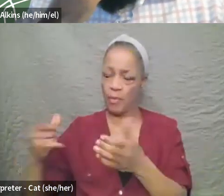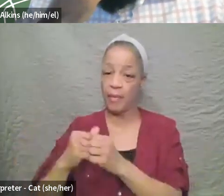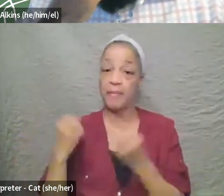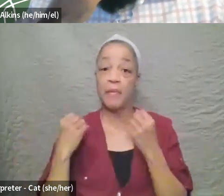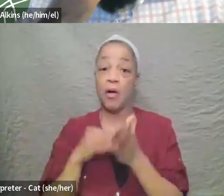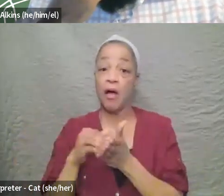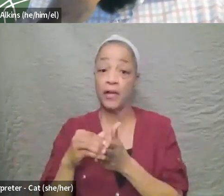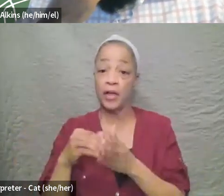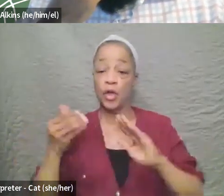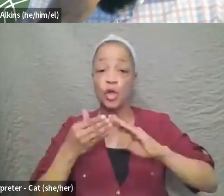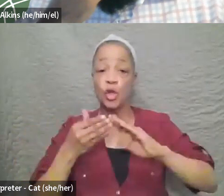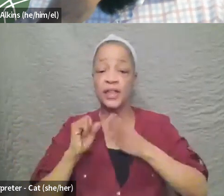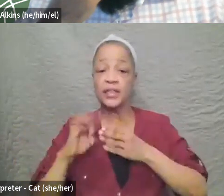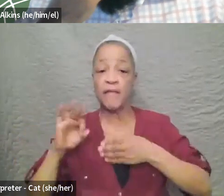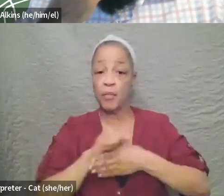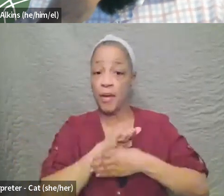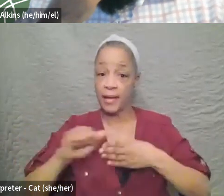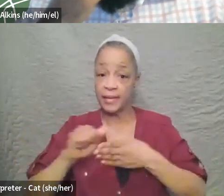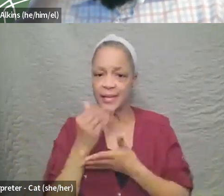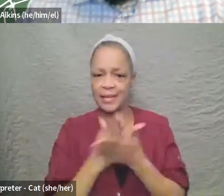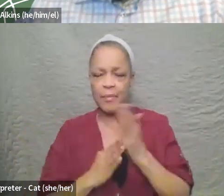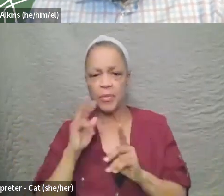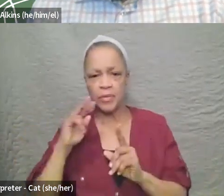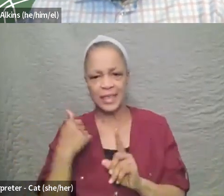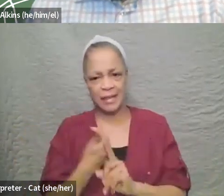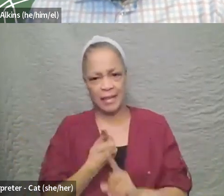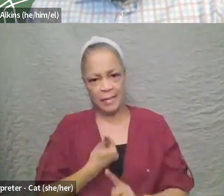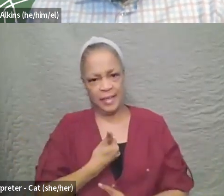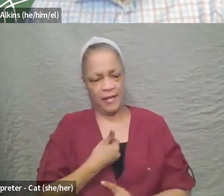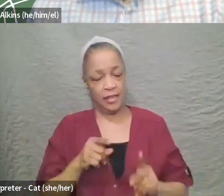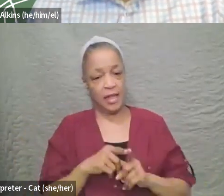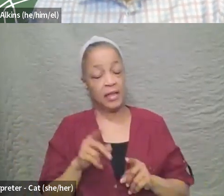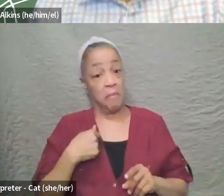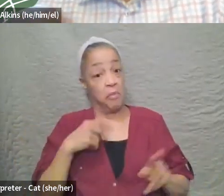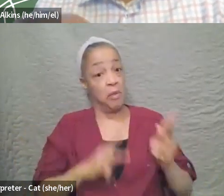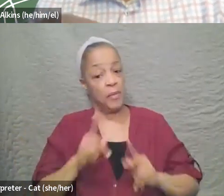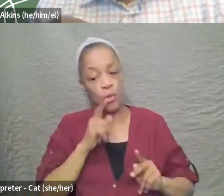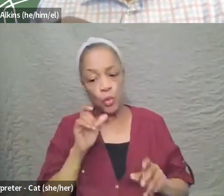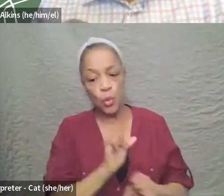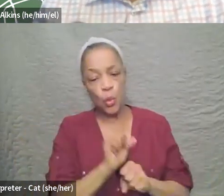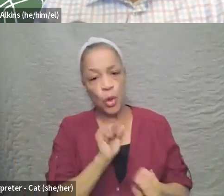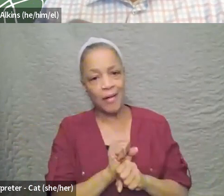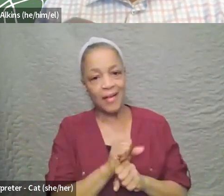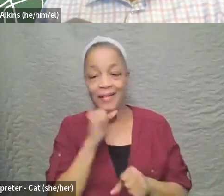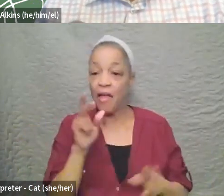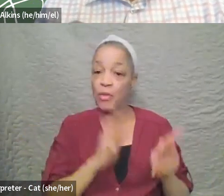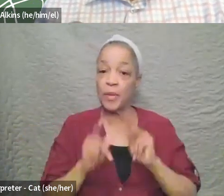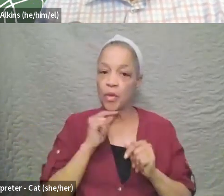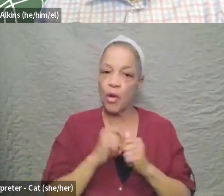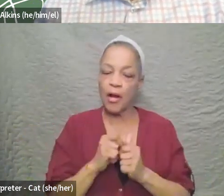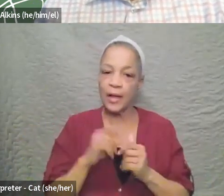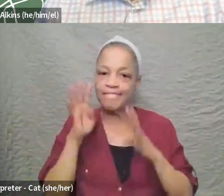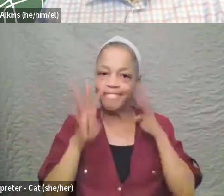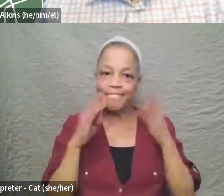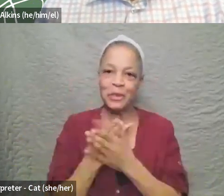communities of practice, some people see themselves as the people who do the work, and not the people who are generating new knowledge and doing